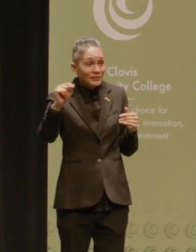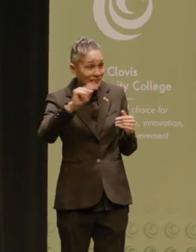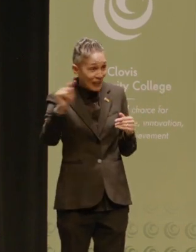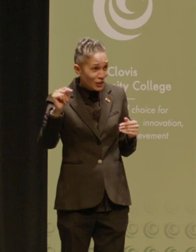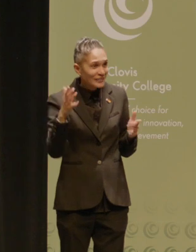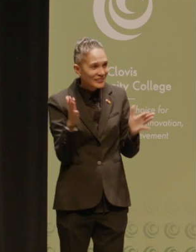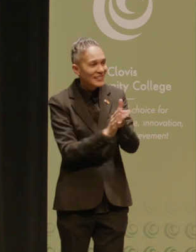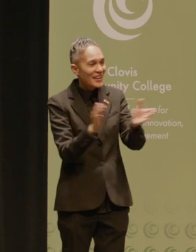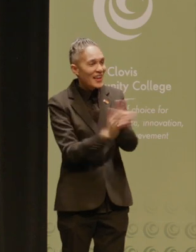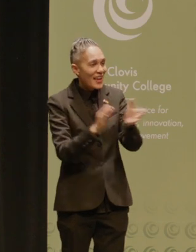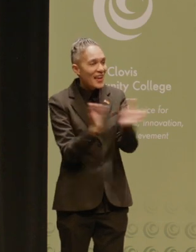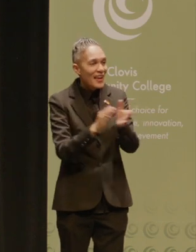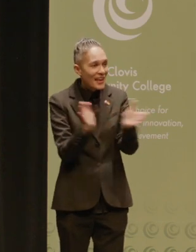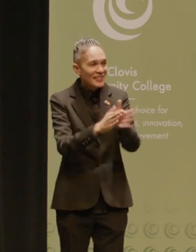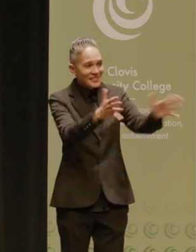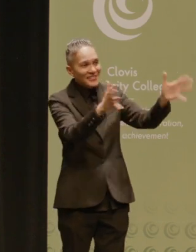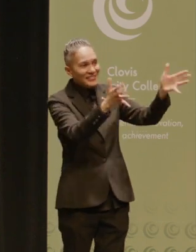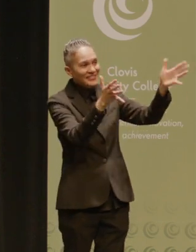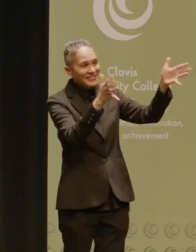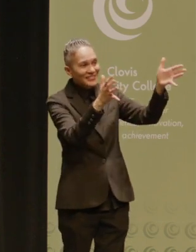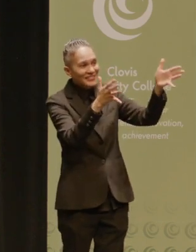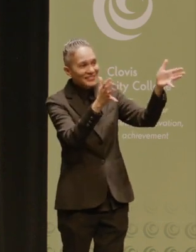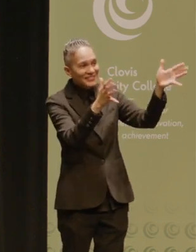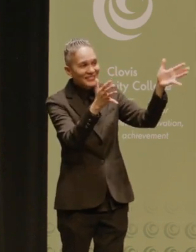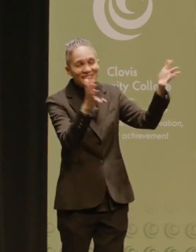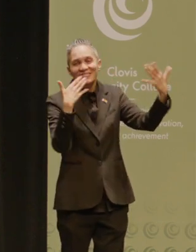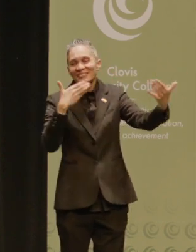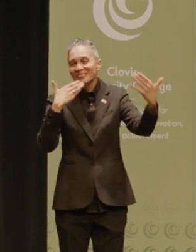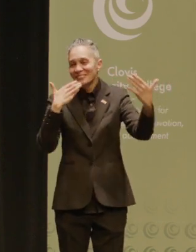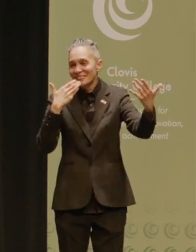tenure. Wonderful. Thank you.